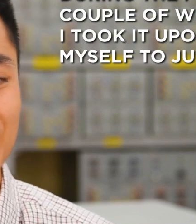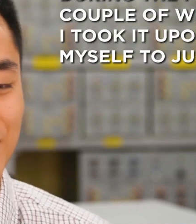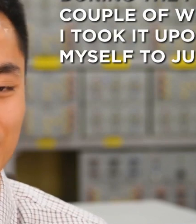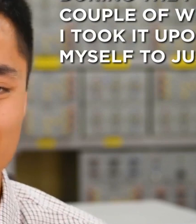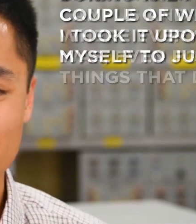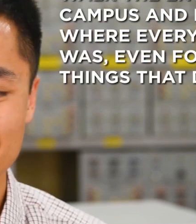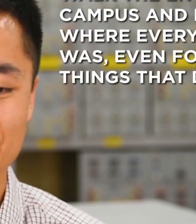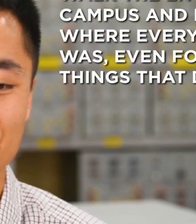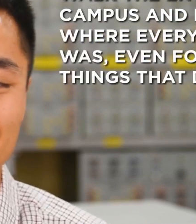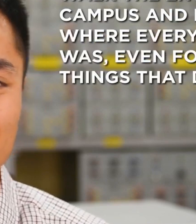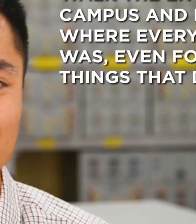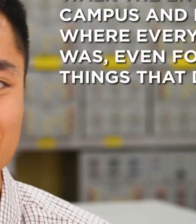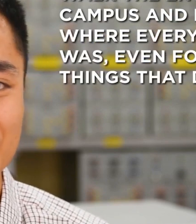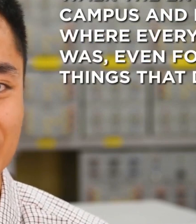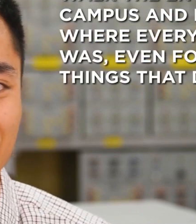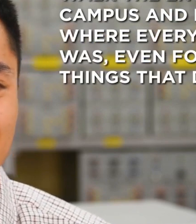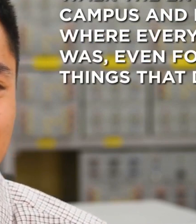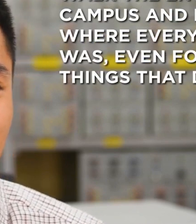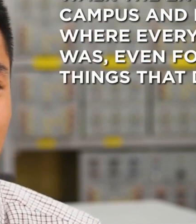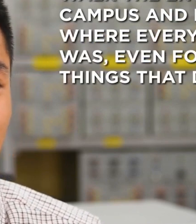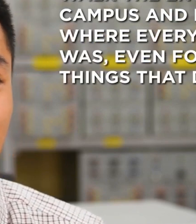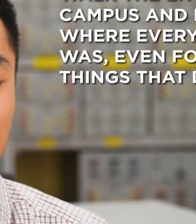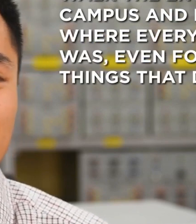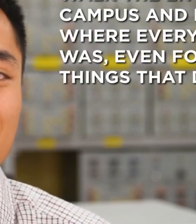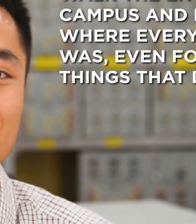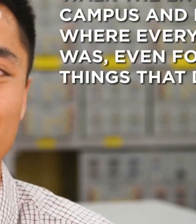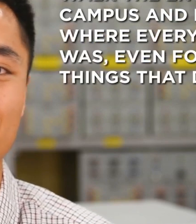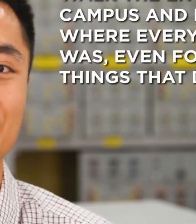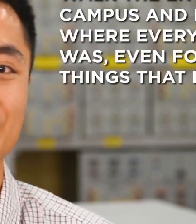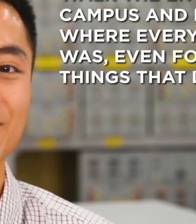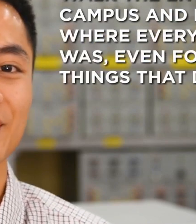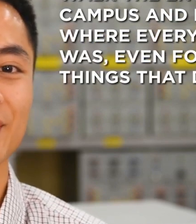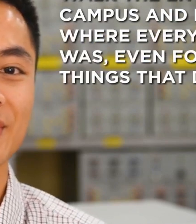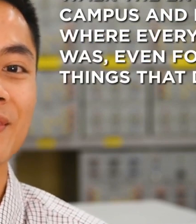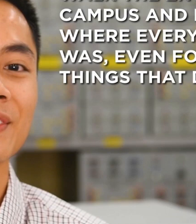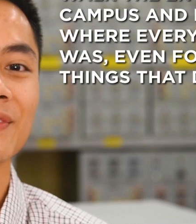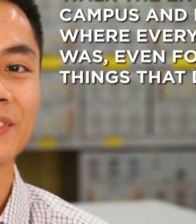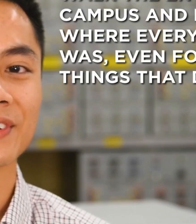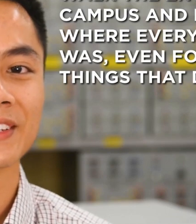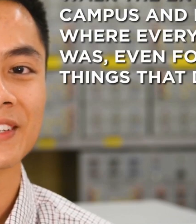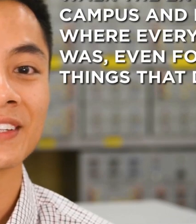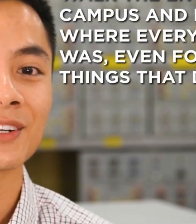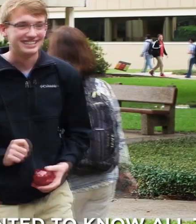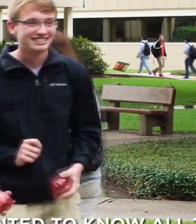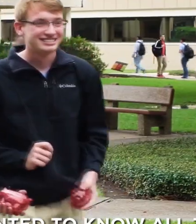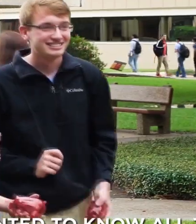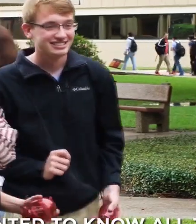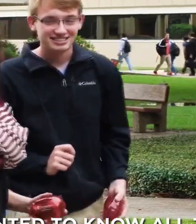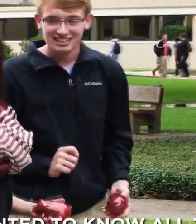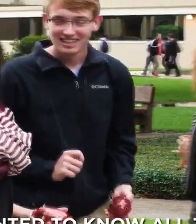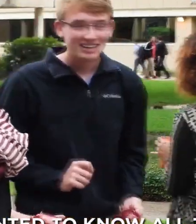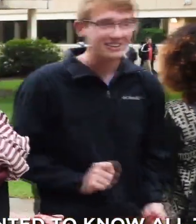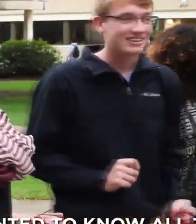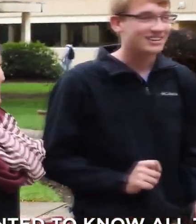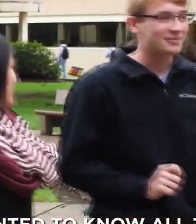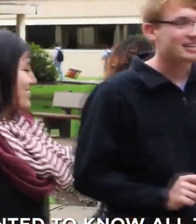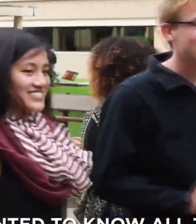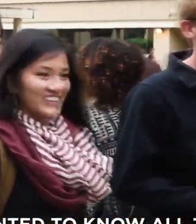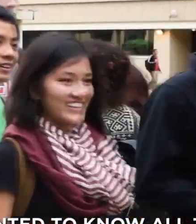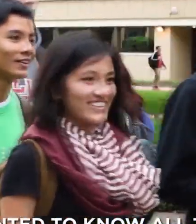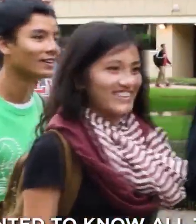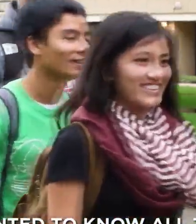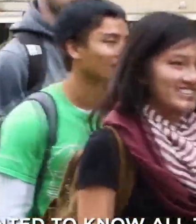myself to just walk the entire campus and learn where everything was, even for things that didn't apply to myself. I wanted to